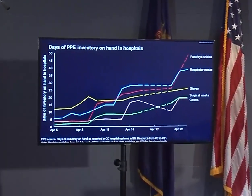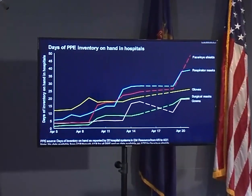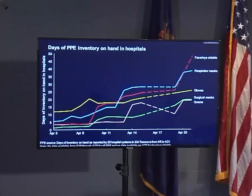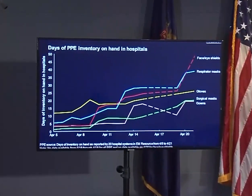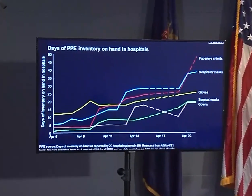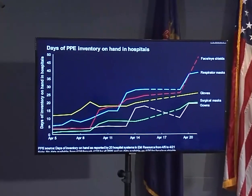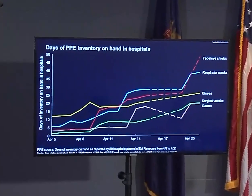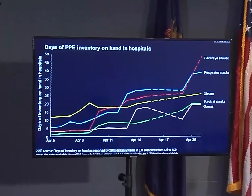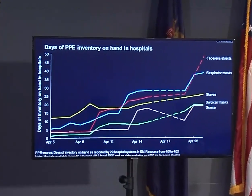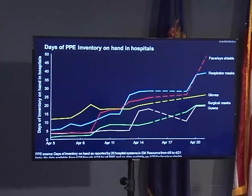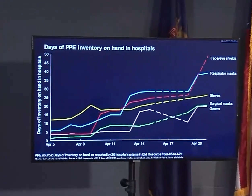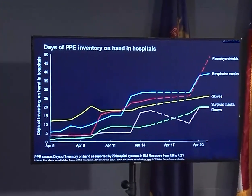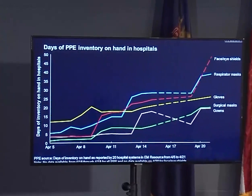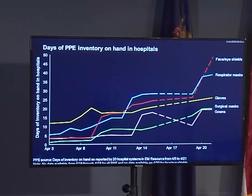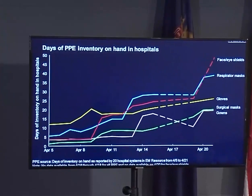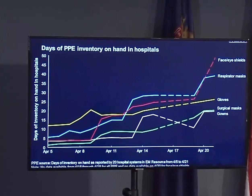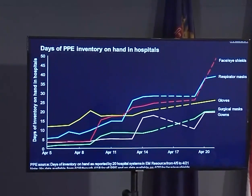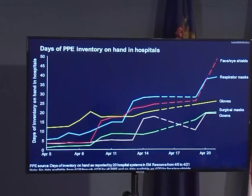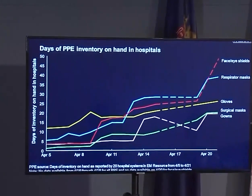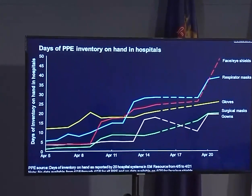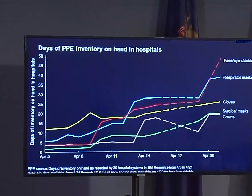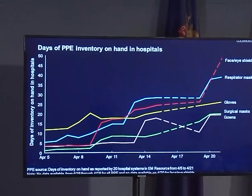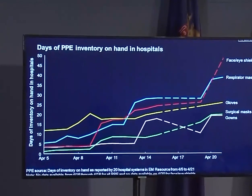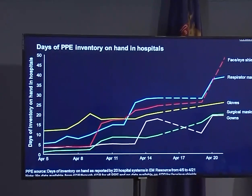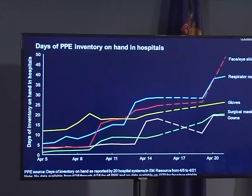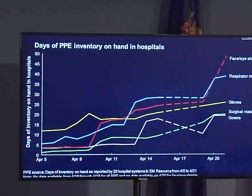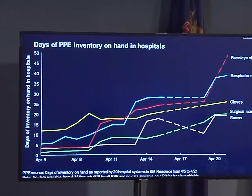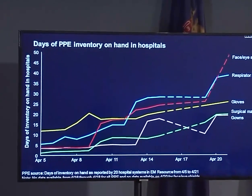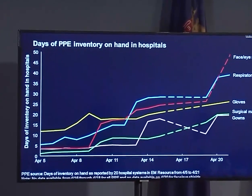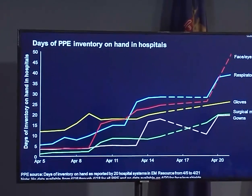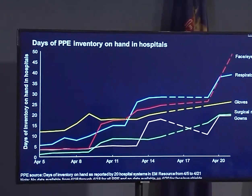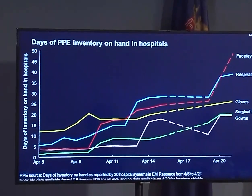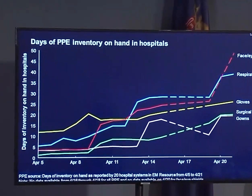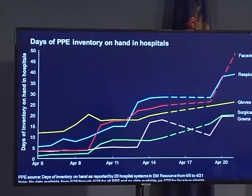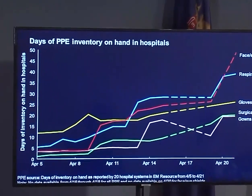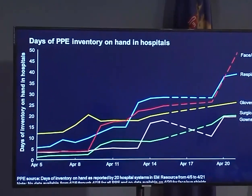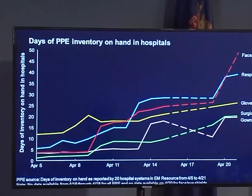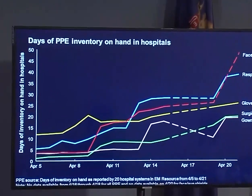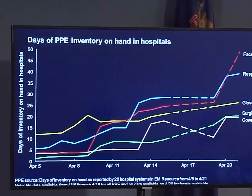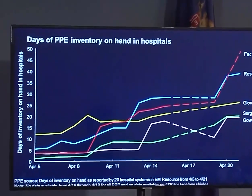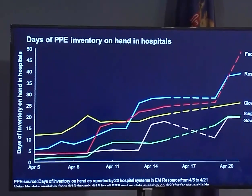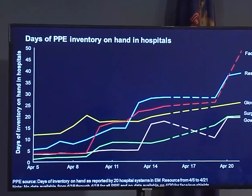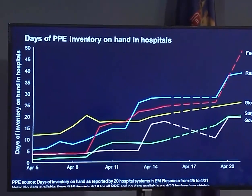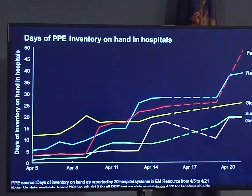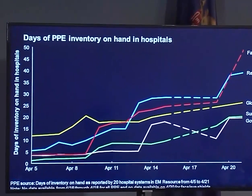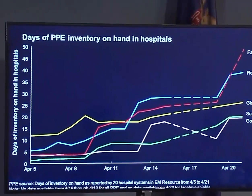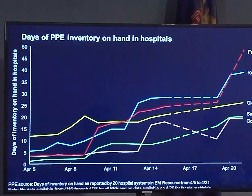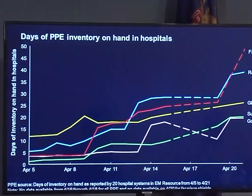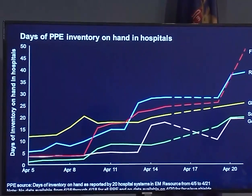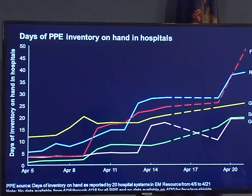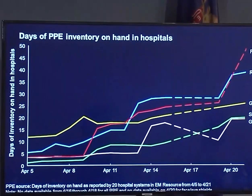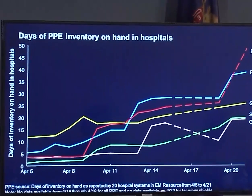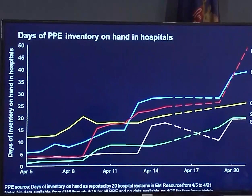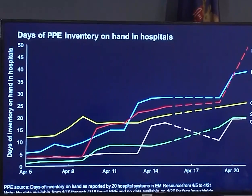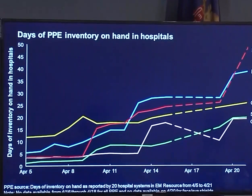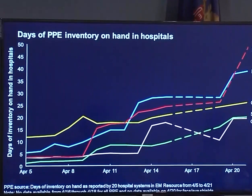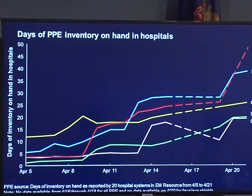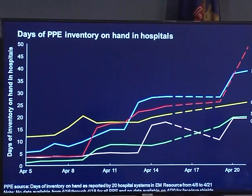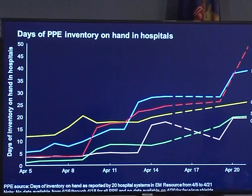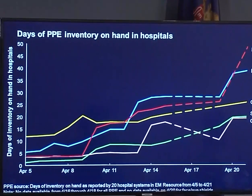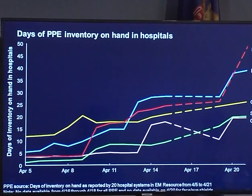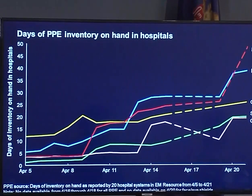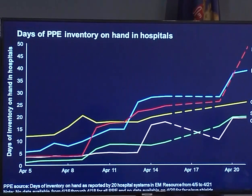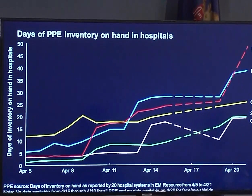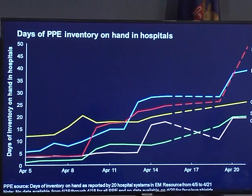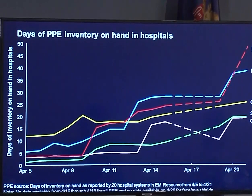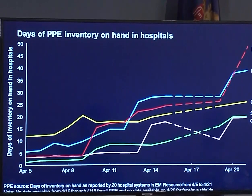safely. We appreciate it, and it has helped us get into this position where we are definitely stronger today than we were a couple